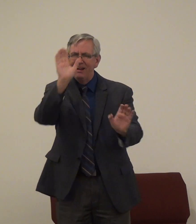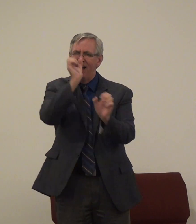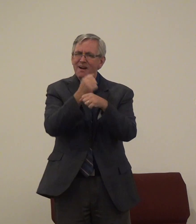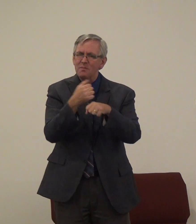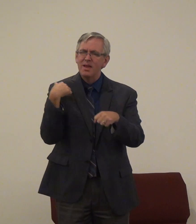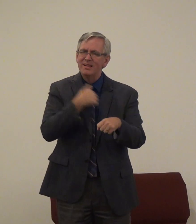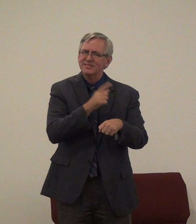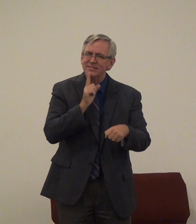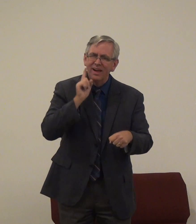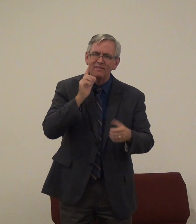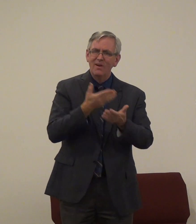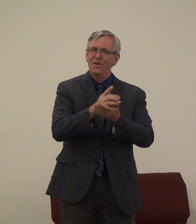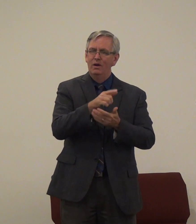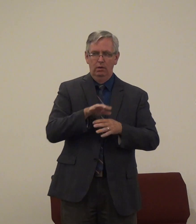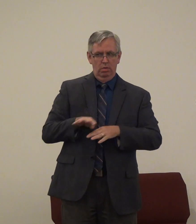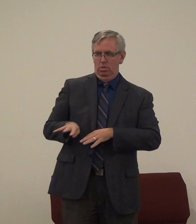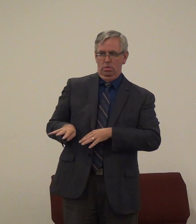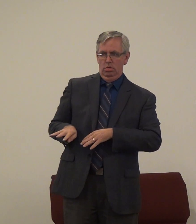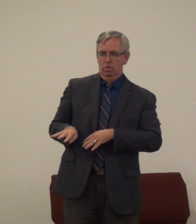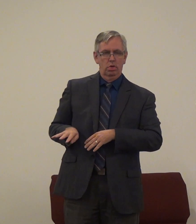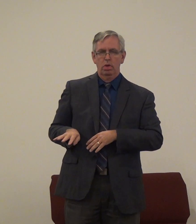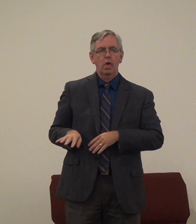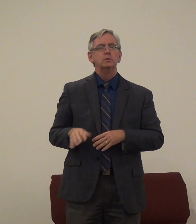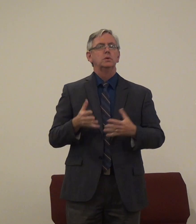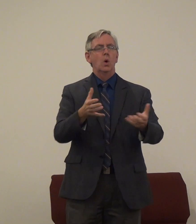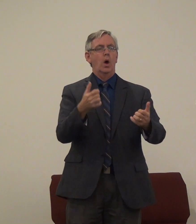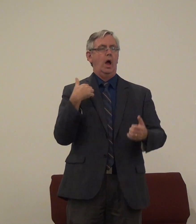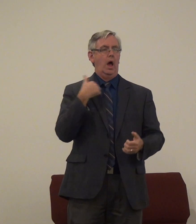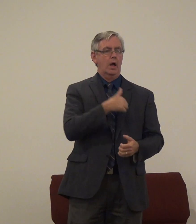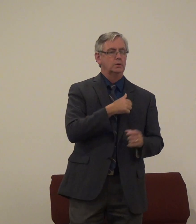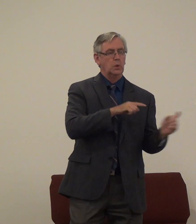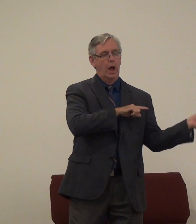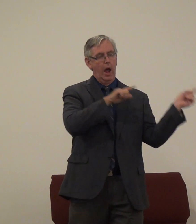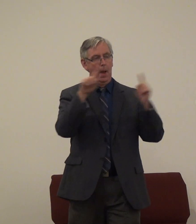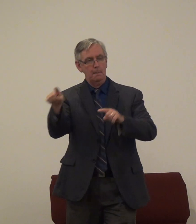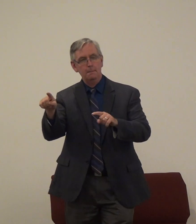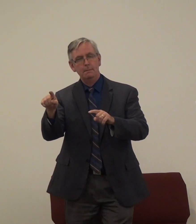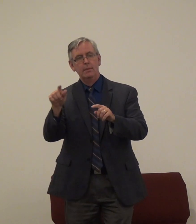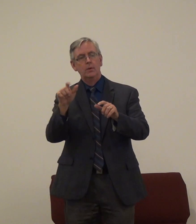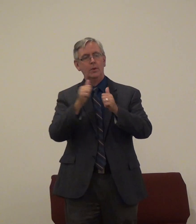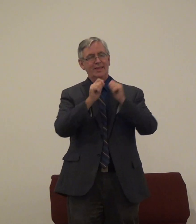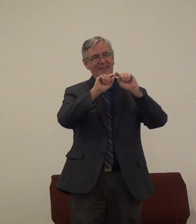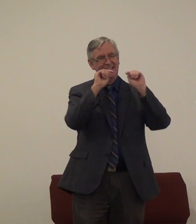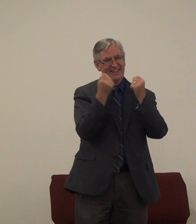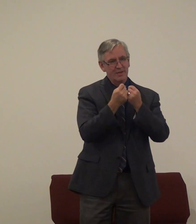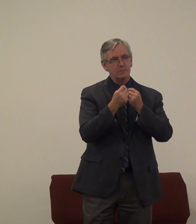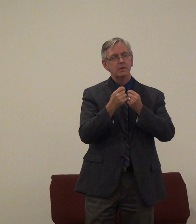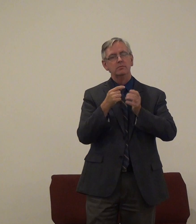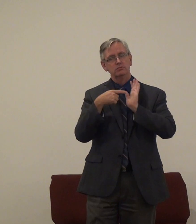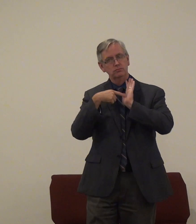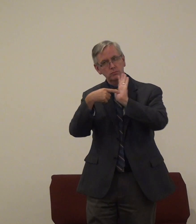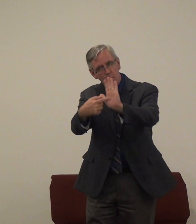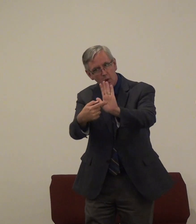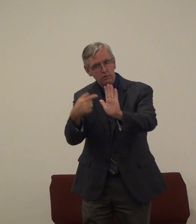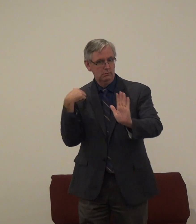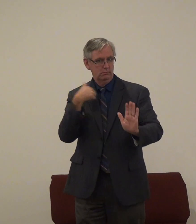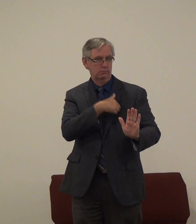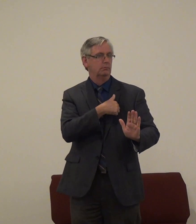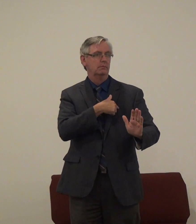their parents somehow. And we're trying to explain that it's okay, that he's deaf. And so we went down there. We took